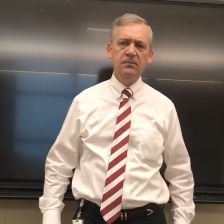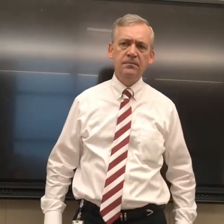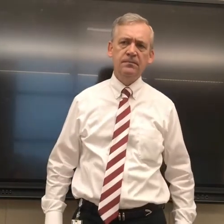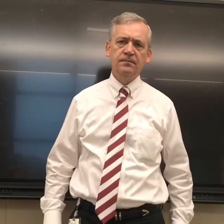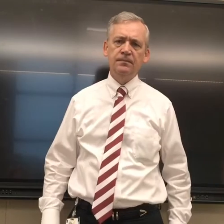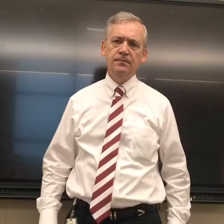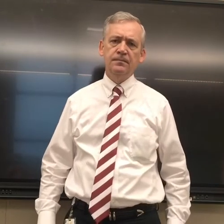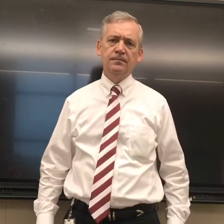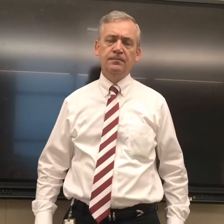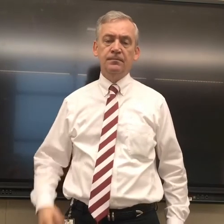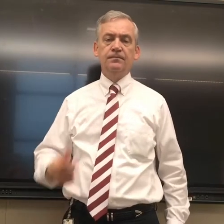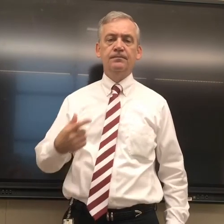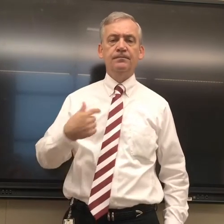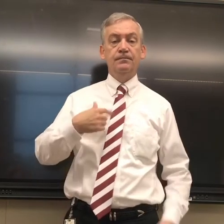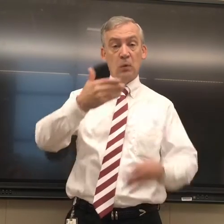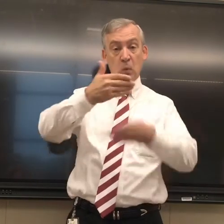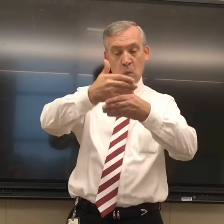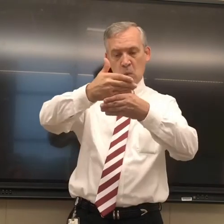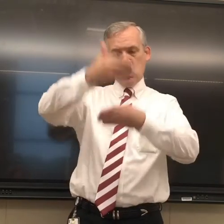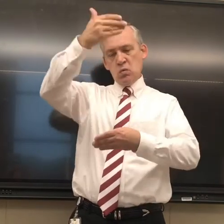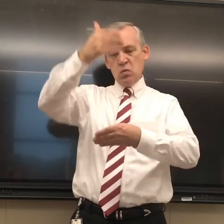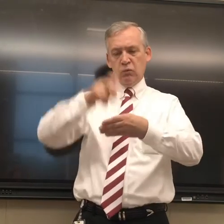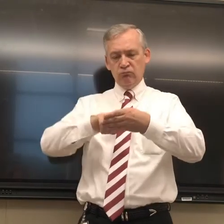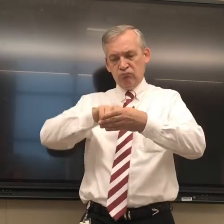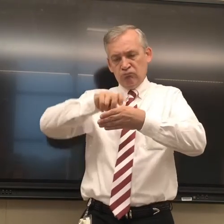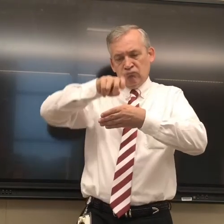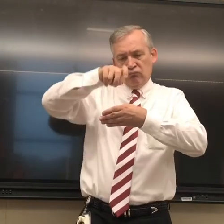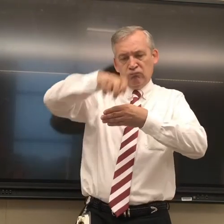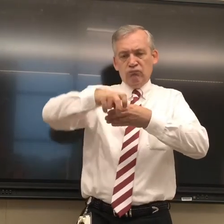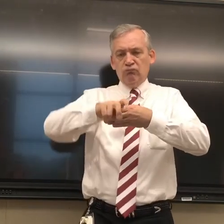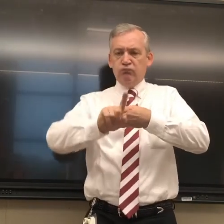I was out the window and halfway down the road before Joey caught up with me.